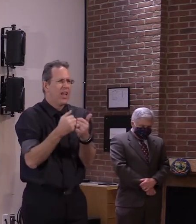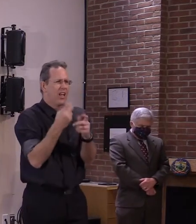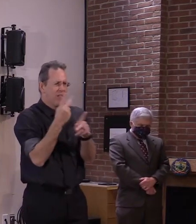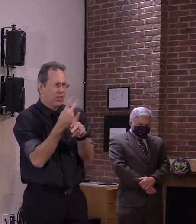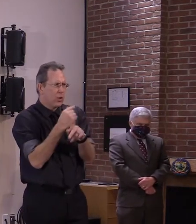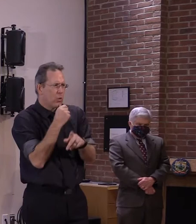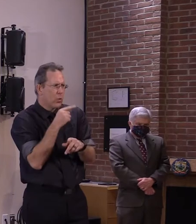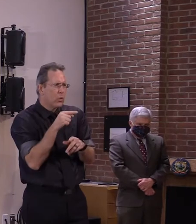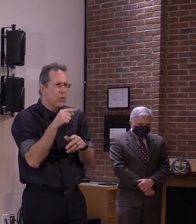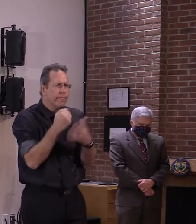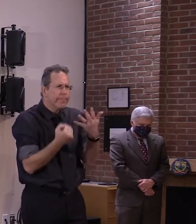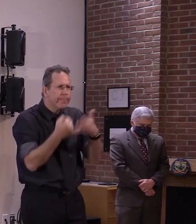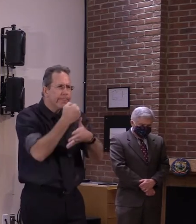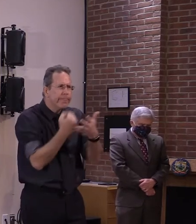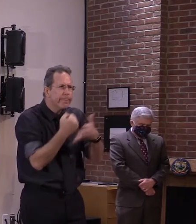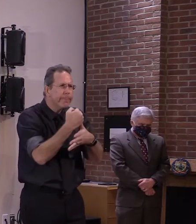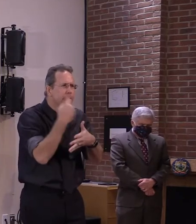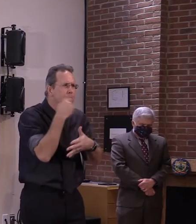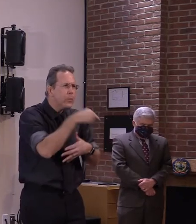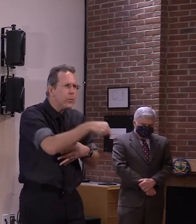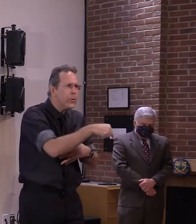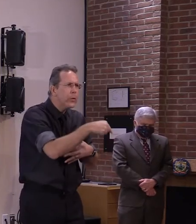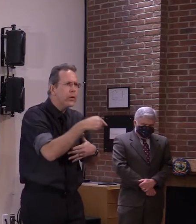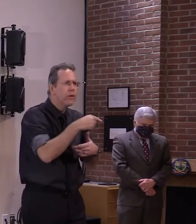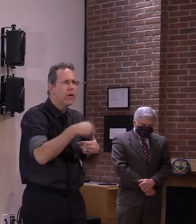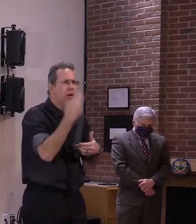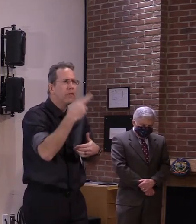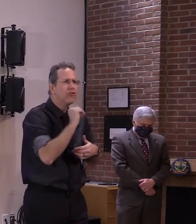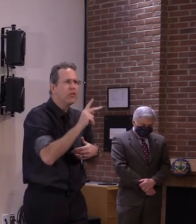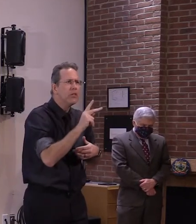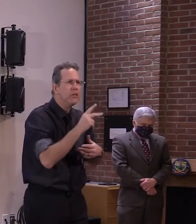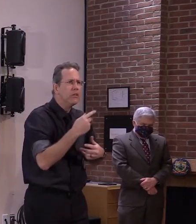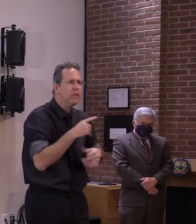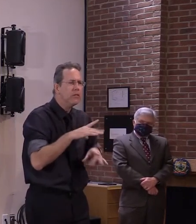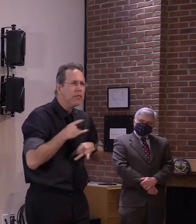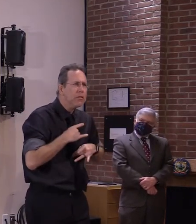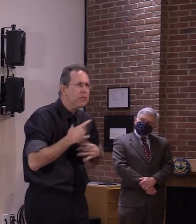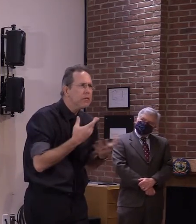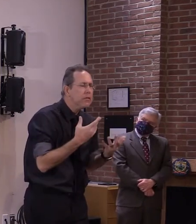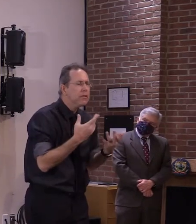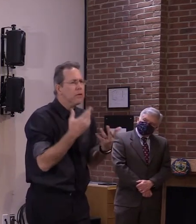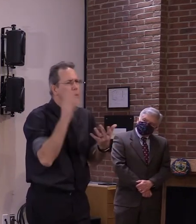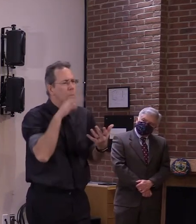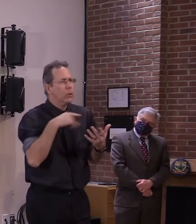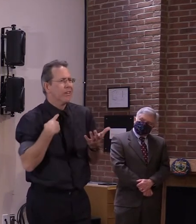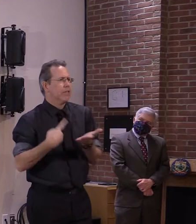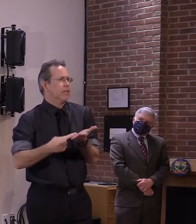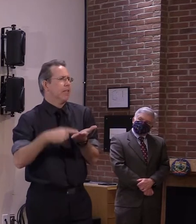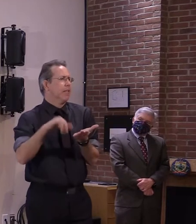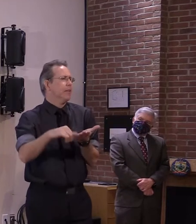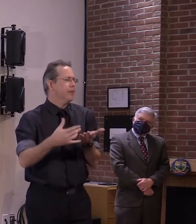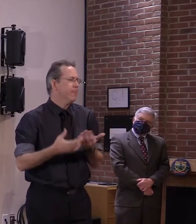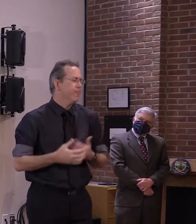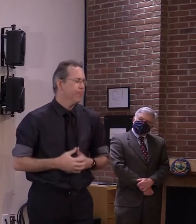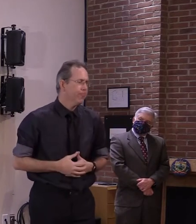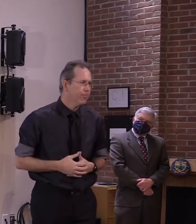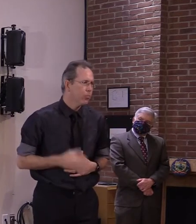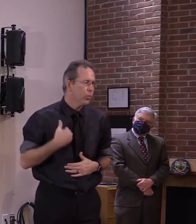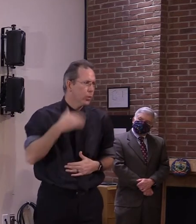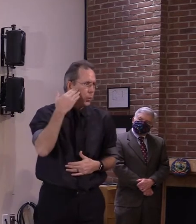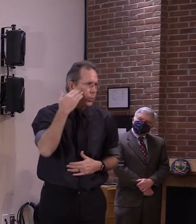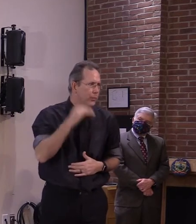part of this grouping and and it's important uh we want to be very clear about this so that there's no no